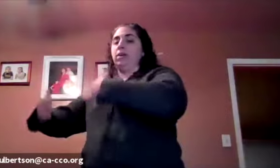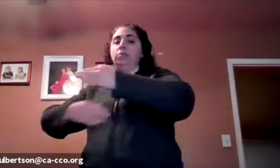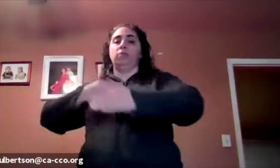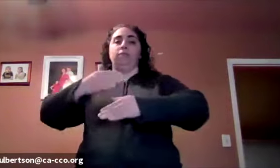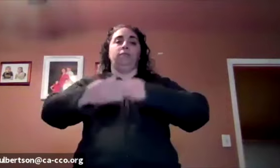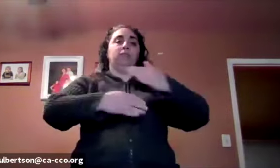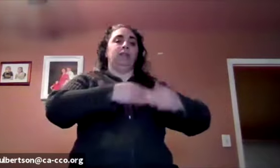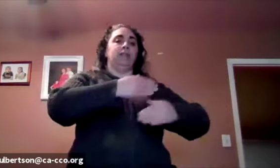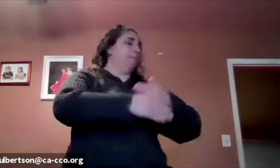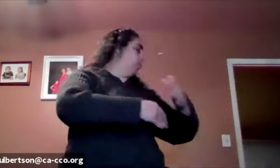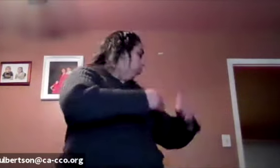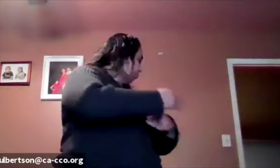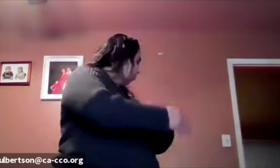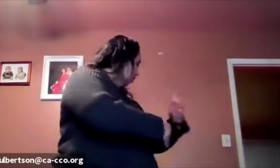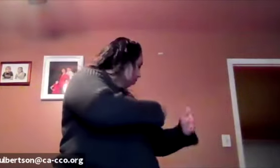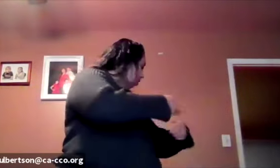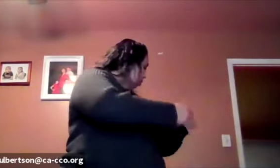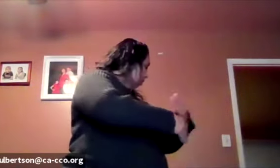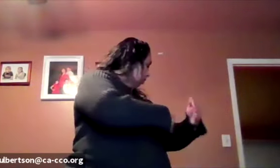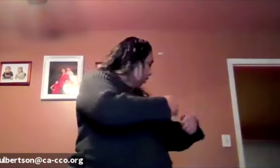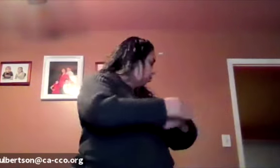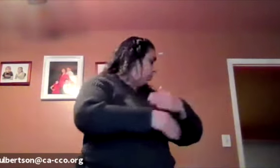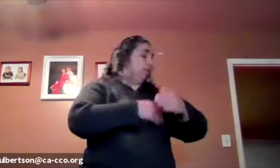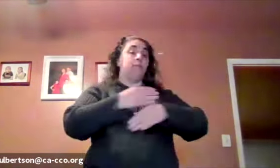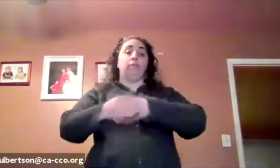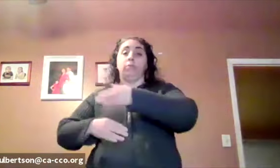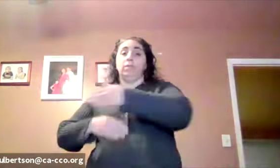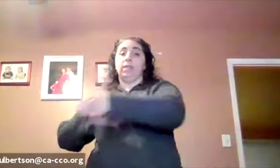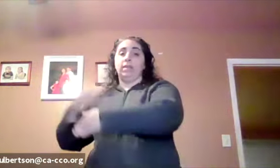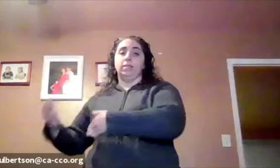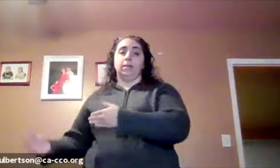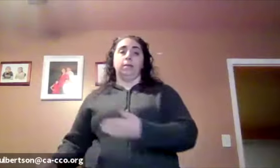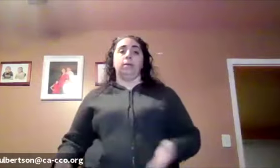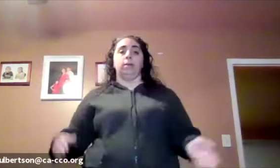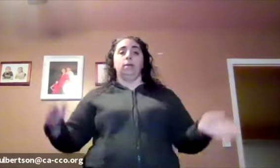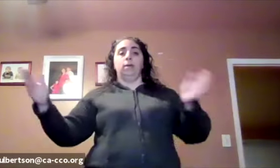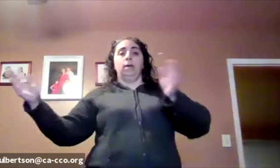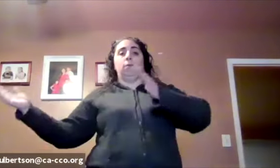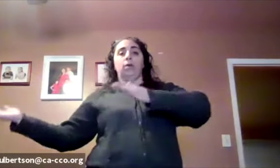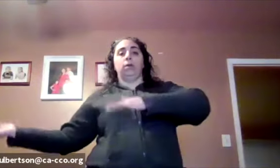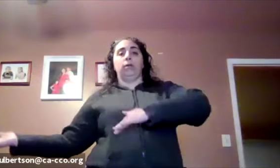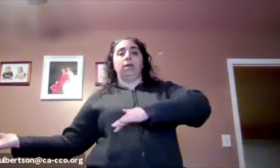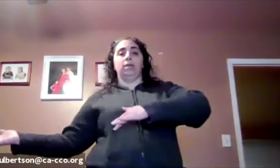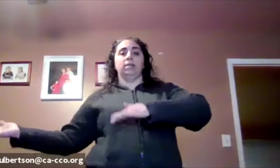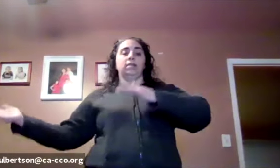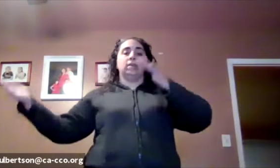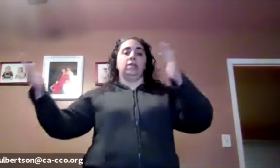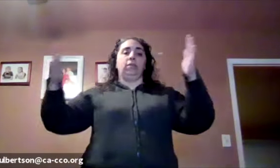how swiftly time moves or whatever, swiftly flow the days. And we're gonna go like this because I know the